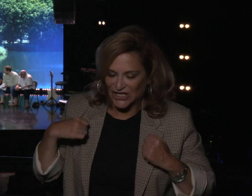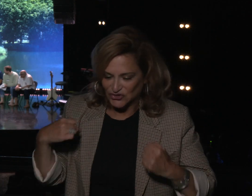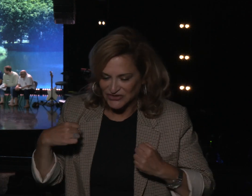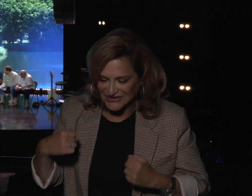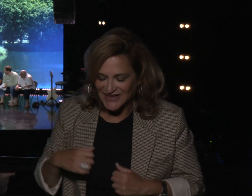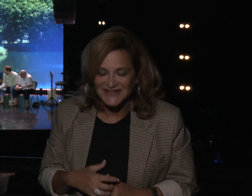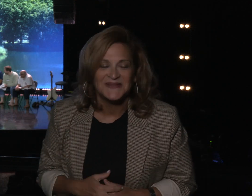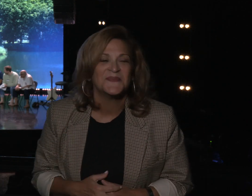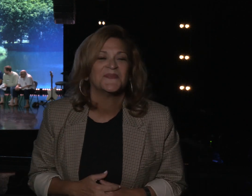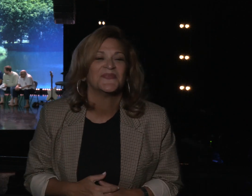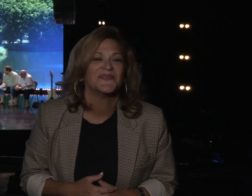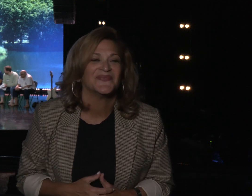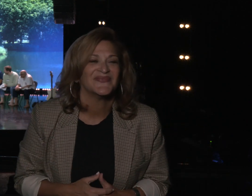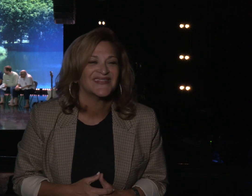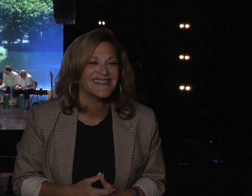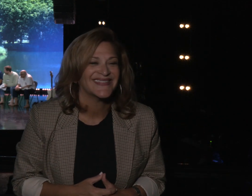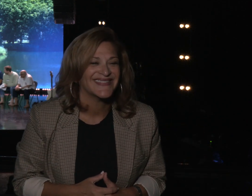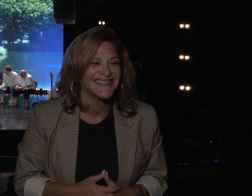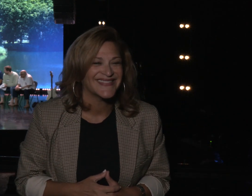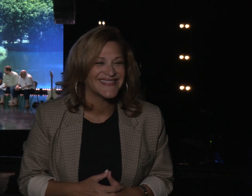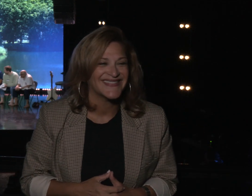I'll wash that foot.